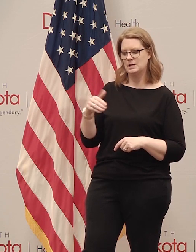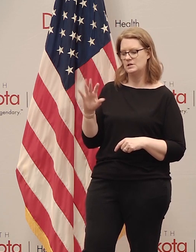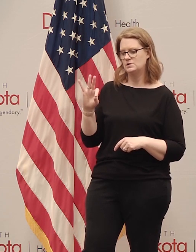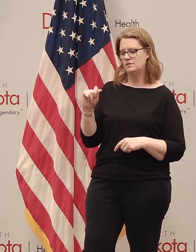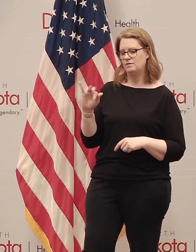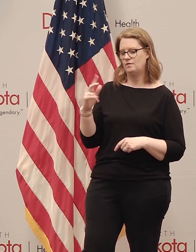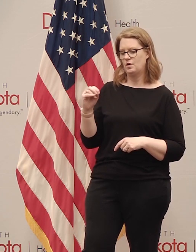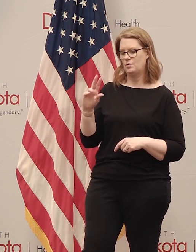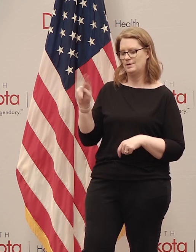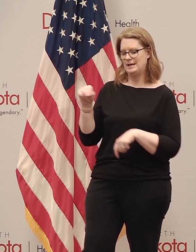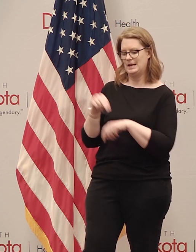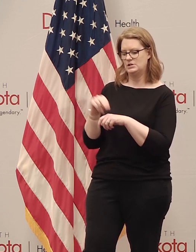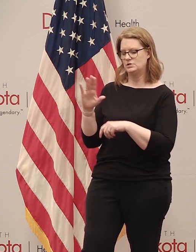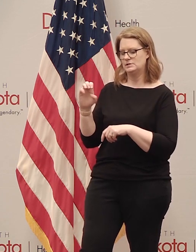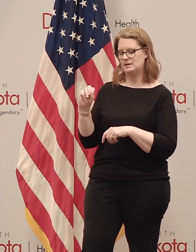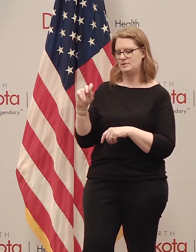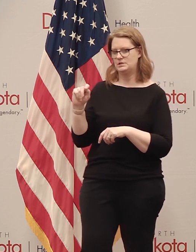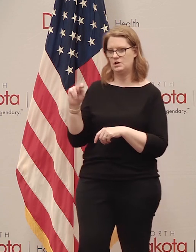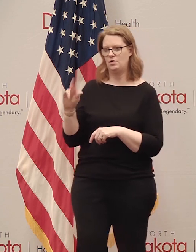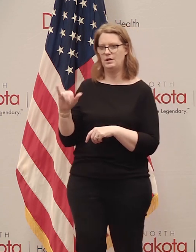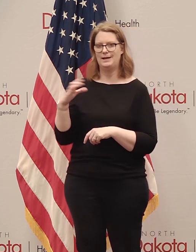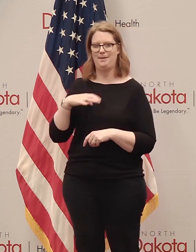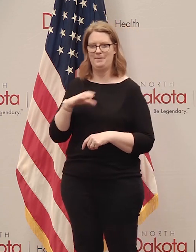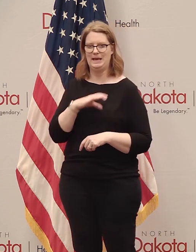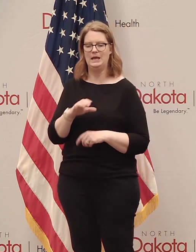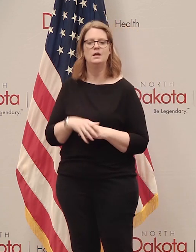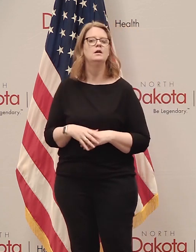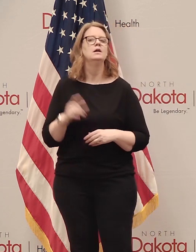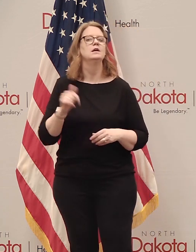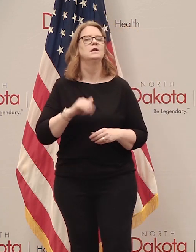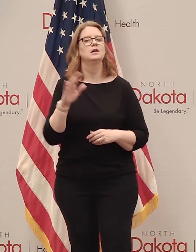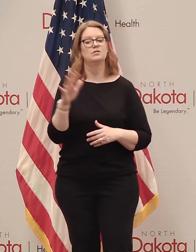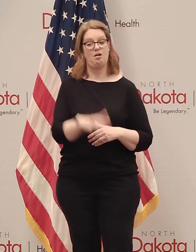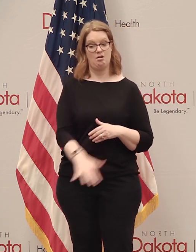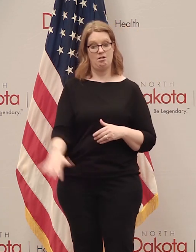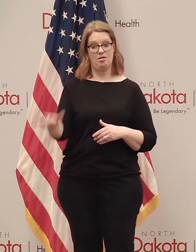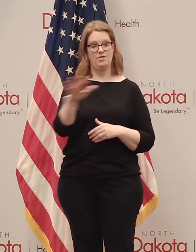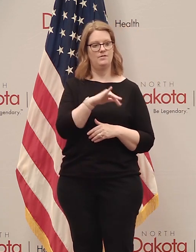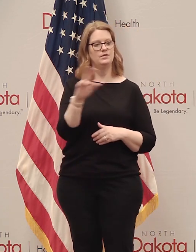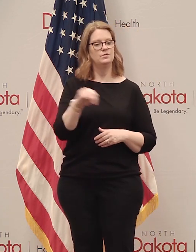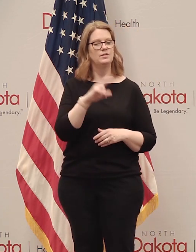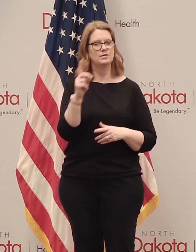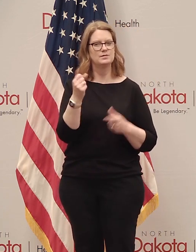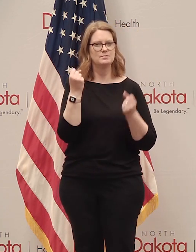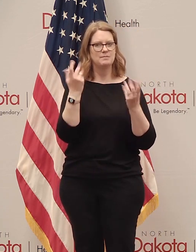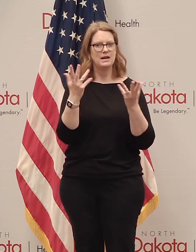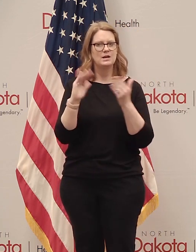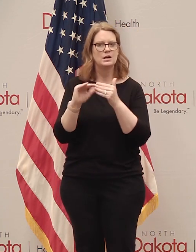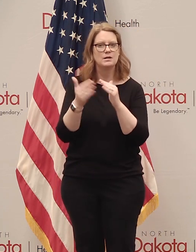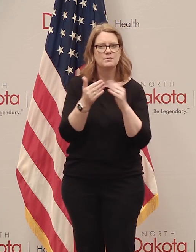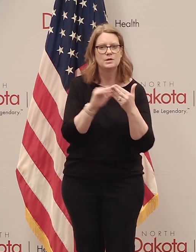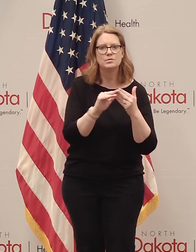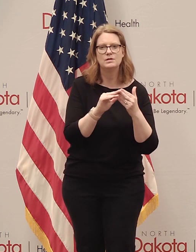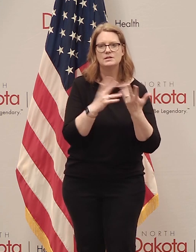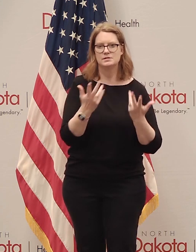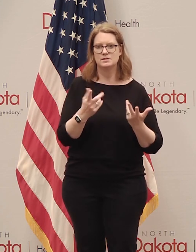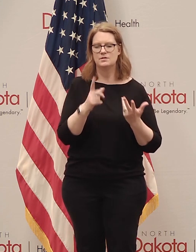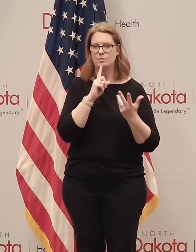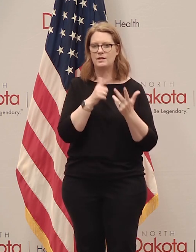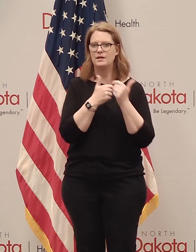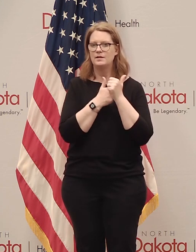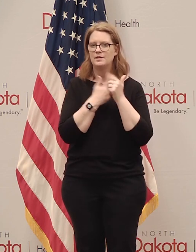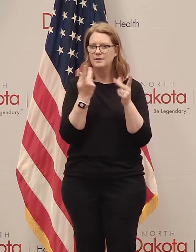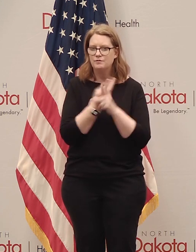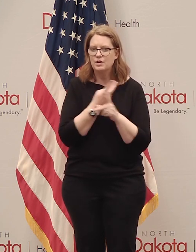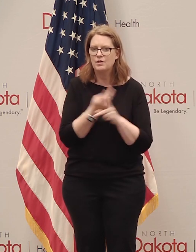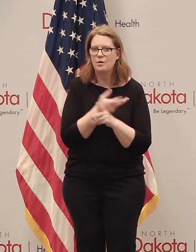facebook.com/Fargo National Cemetery Committee. We know that across North Dakota there are many more communities and organizations finding North Dakota smart ways